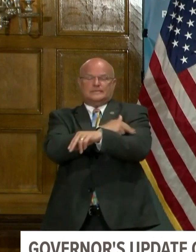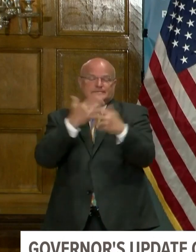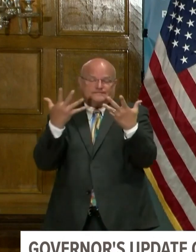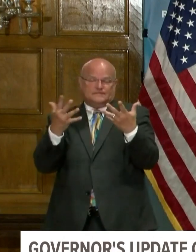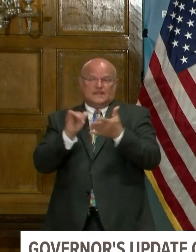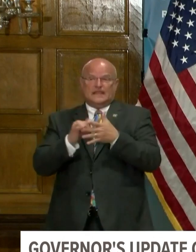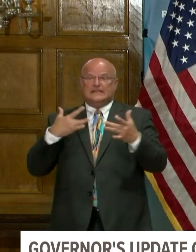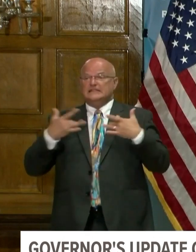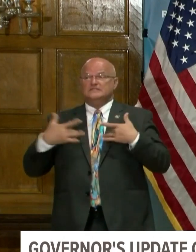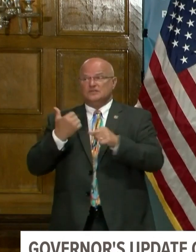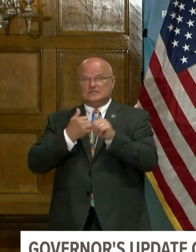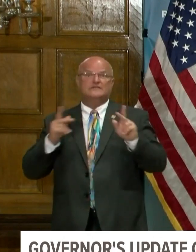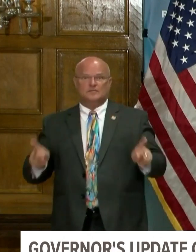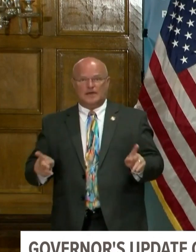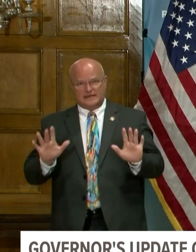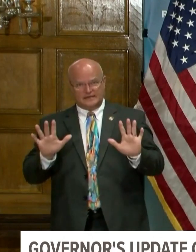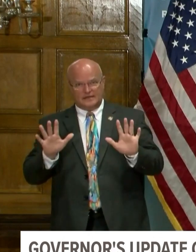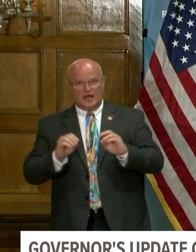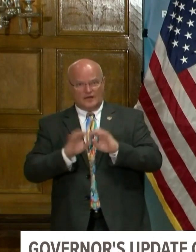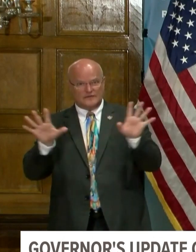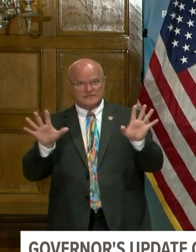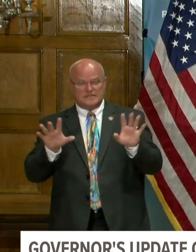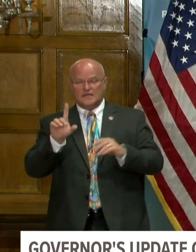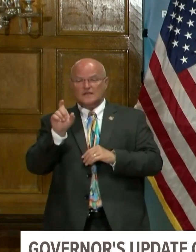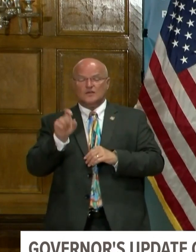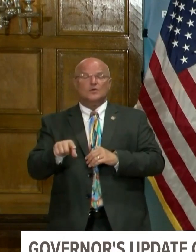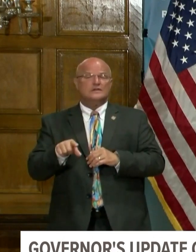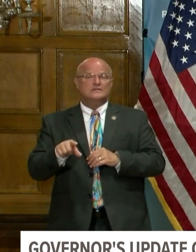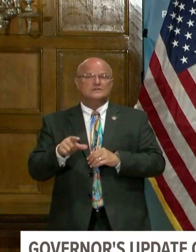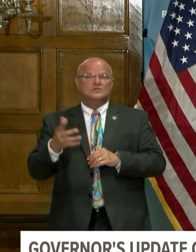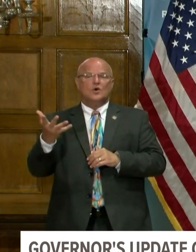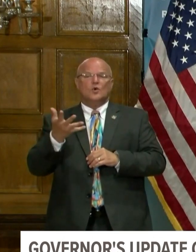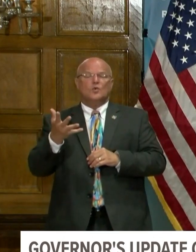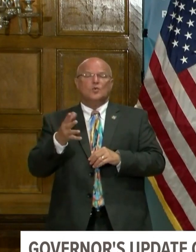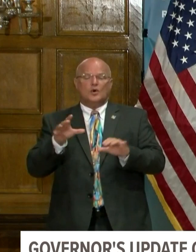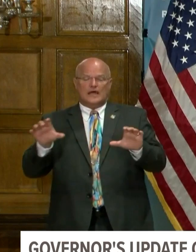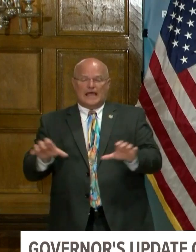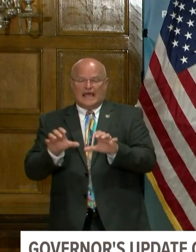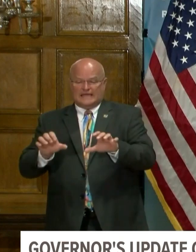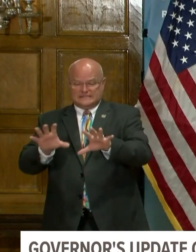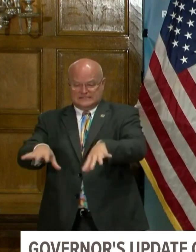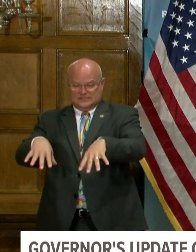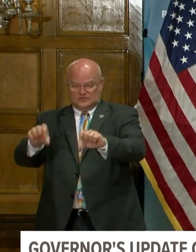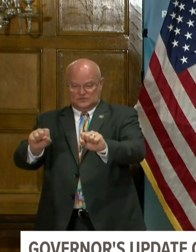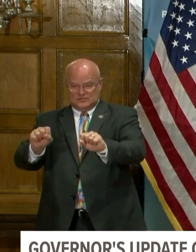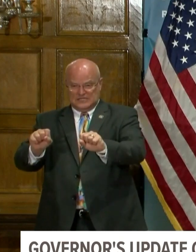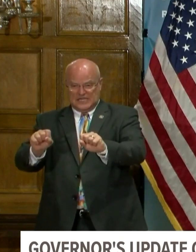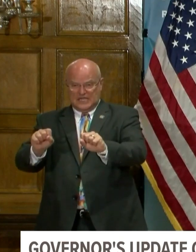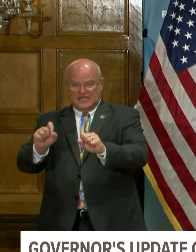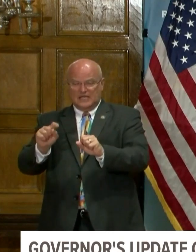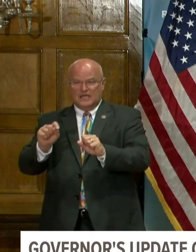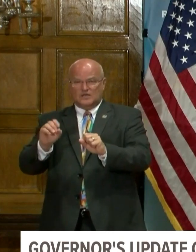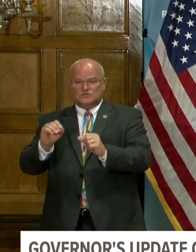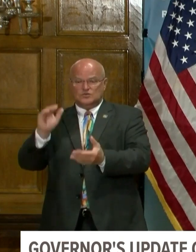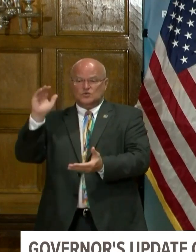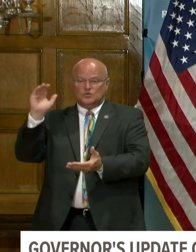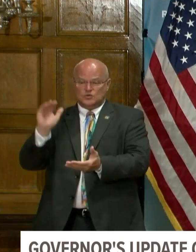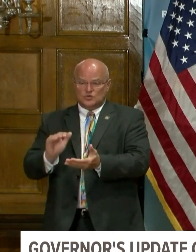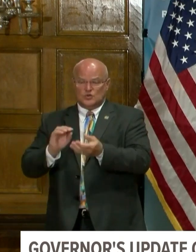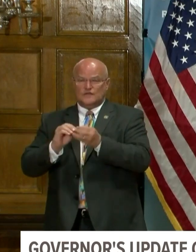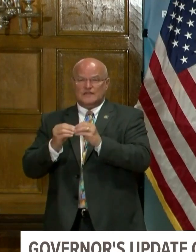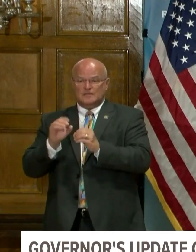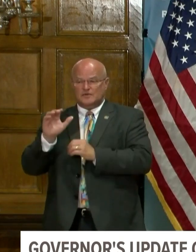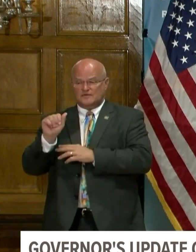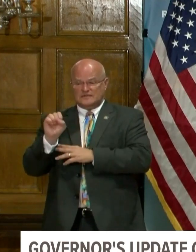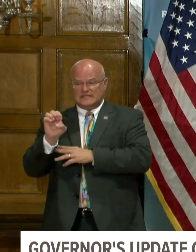hospitalizations that worries everybody, obviously. The question is, what action can you take to reduce the